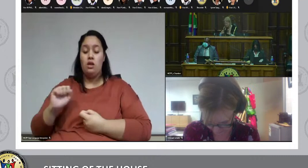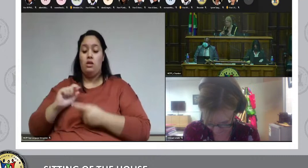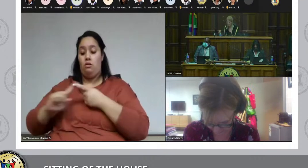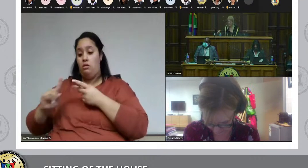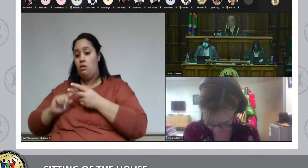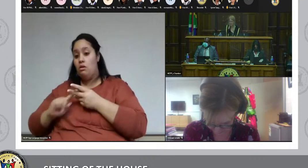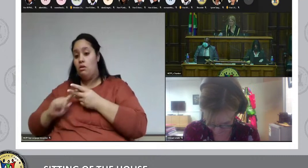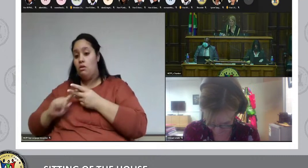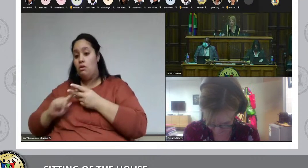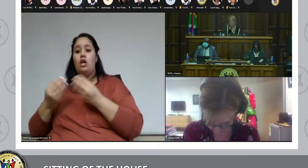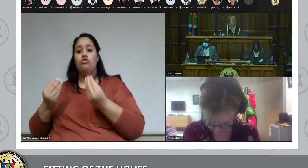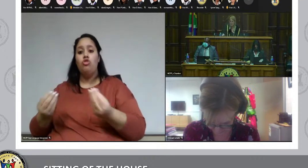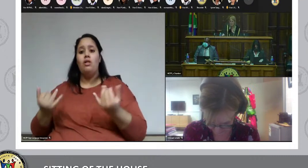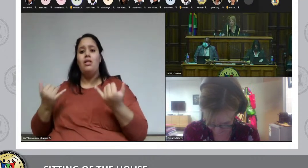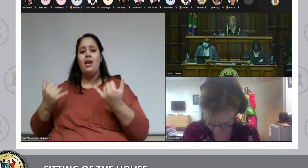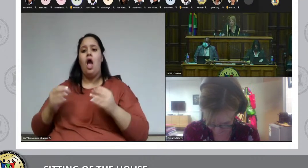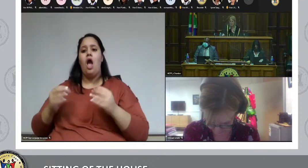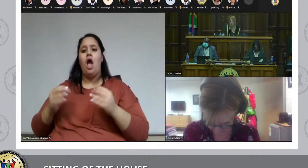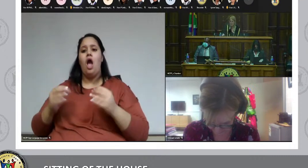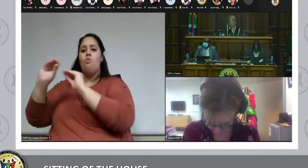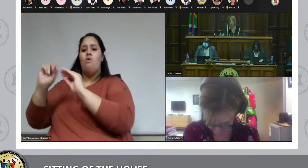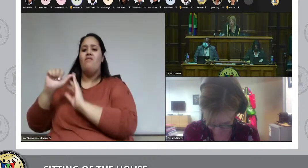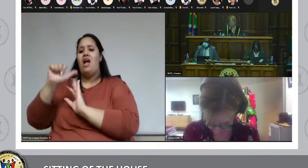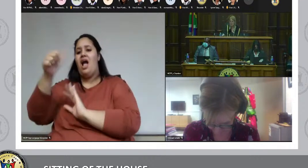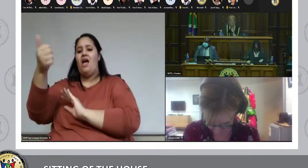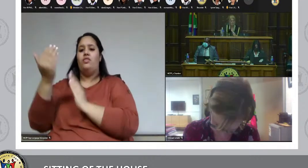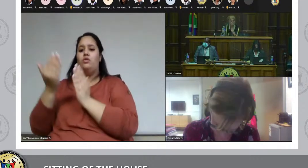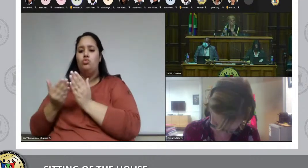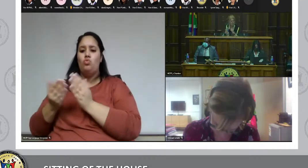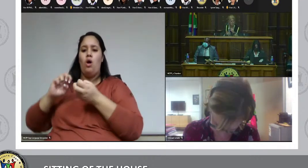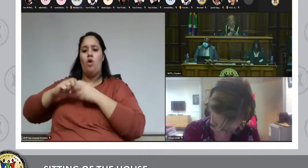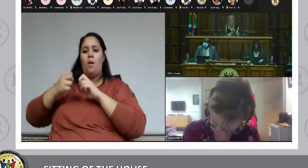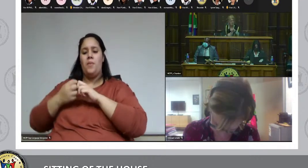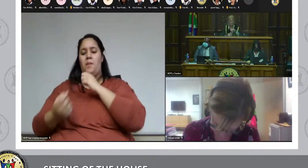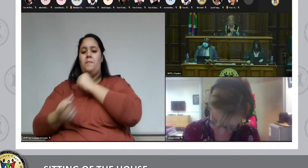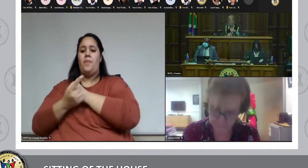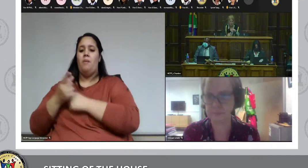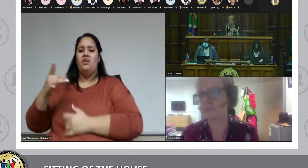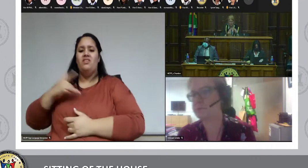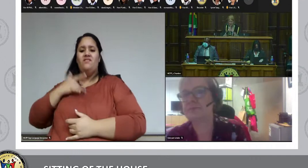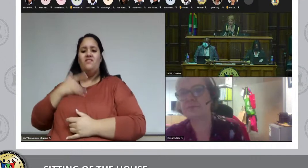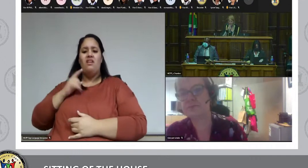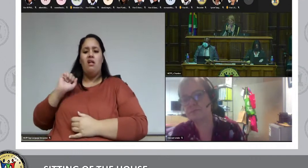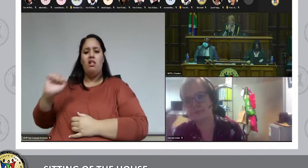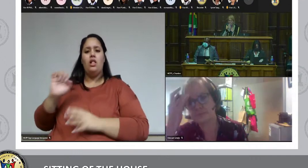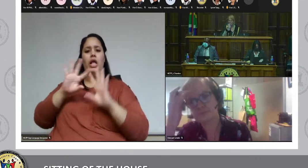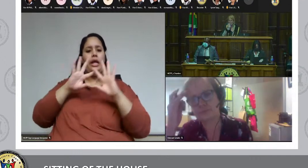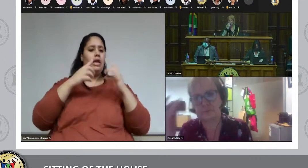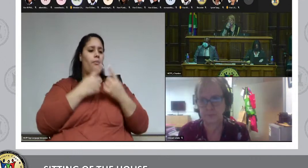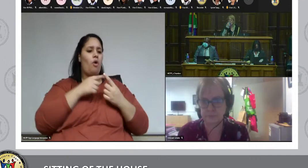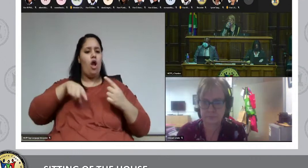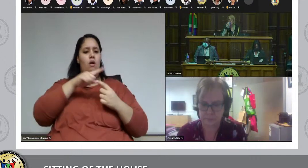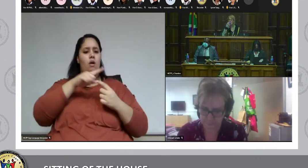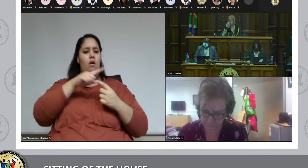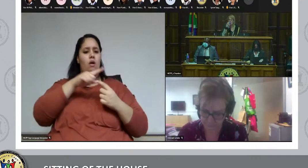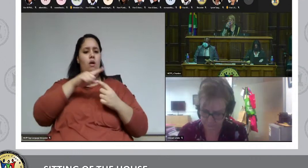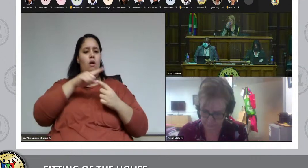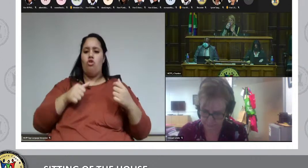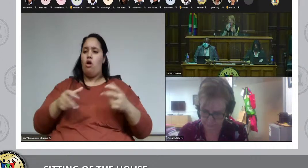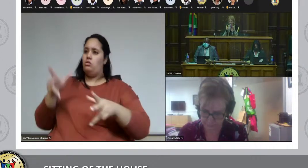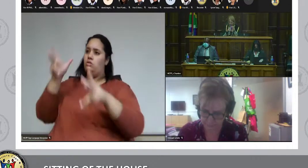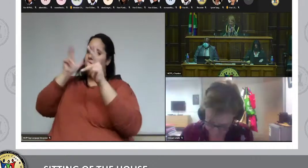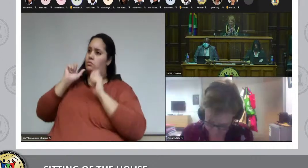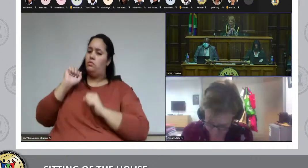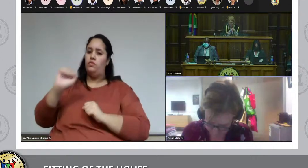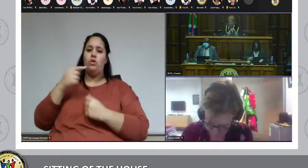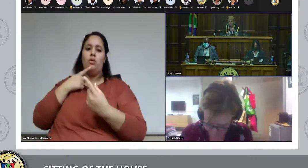the children now need to go to another school and all those problems, they feel that the department did not entertain any of them